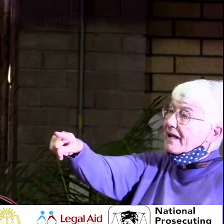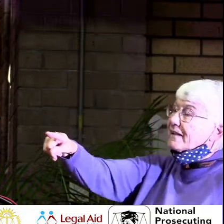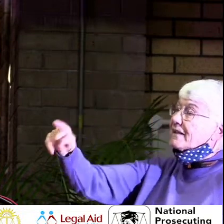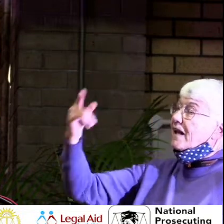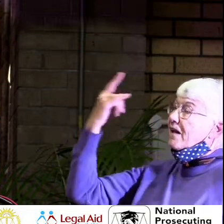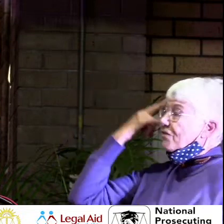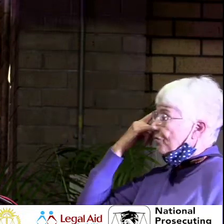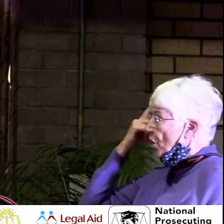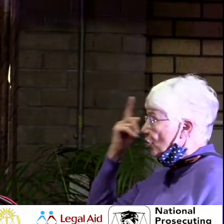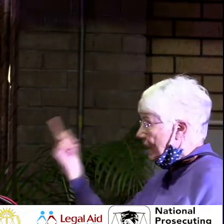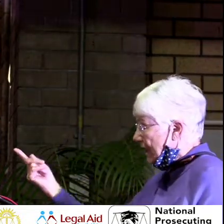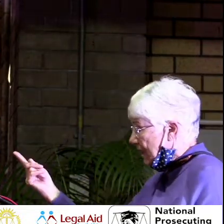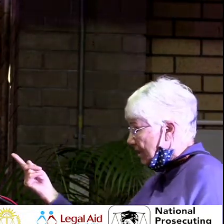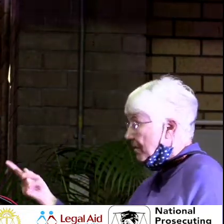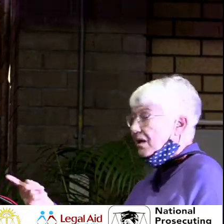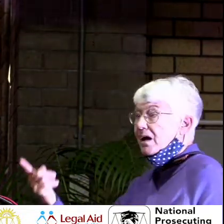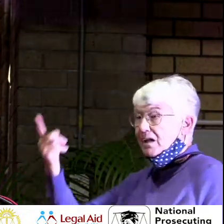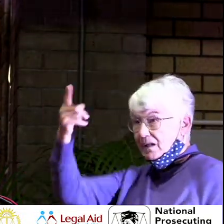082